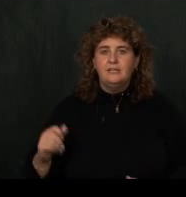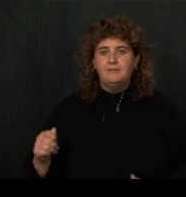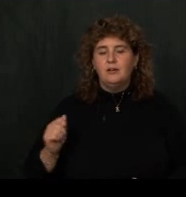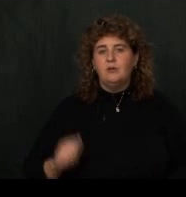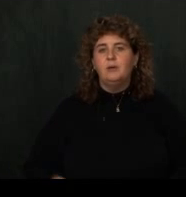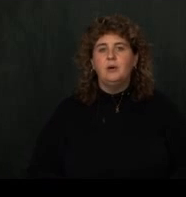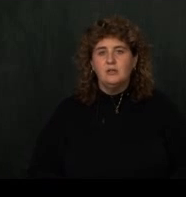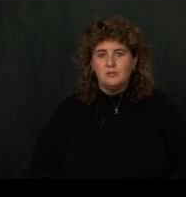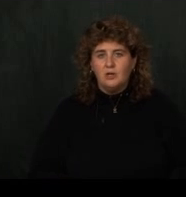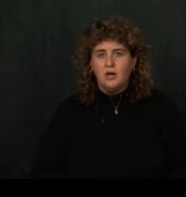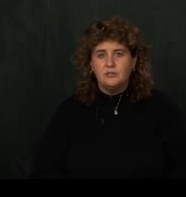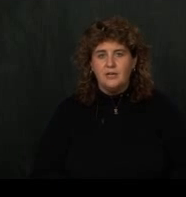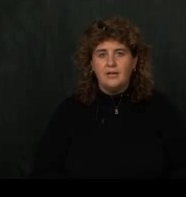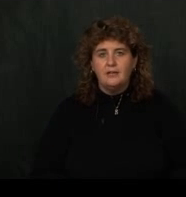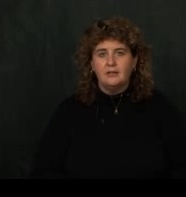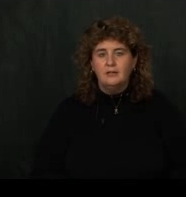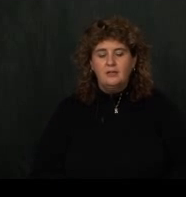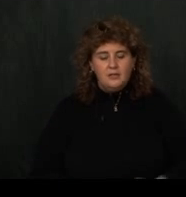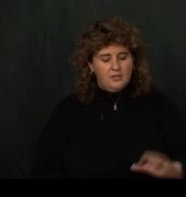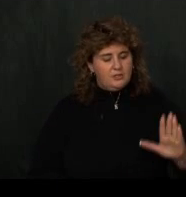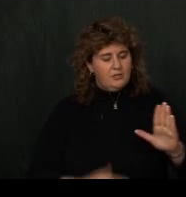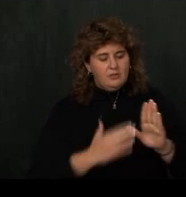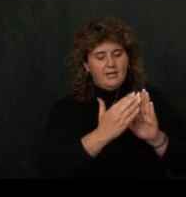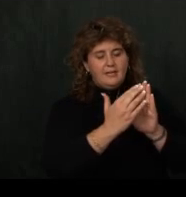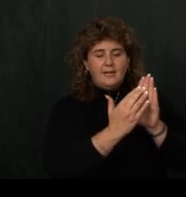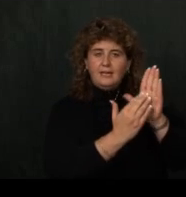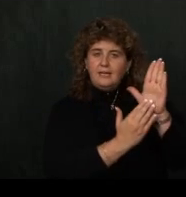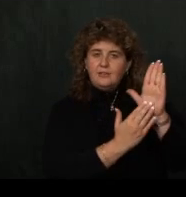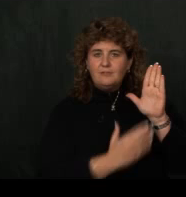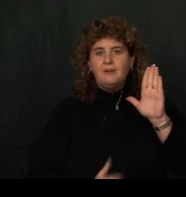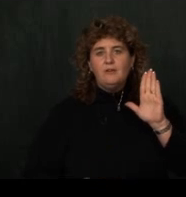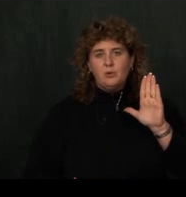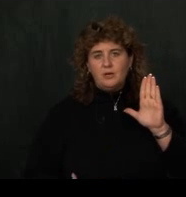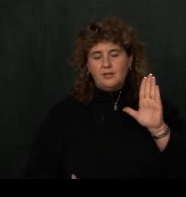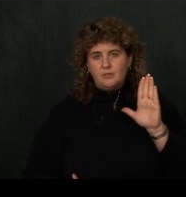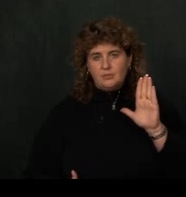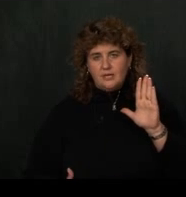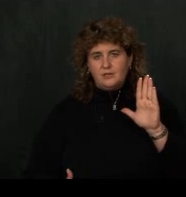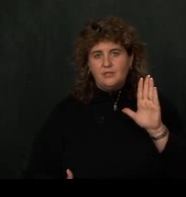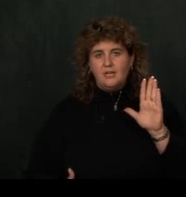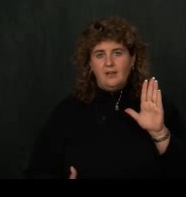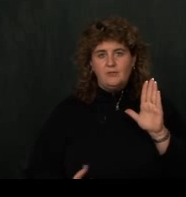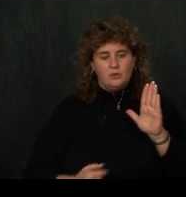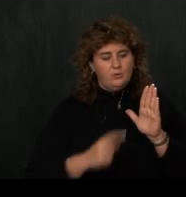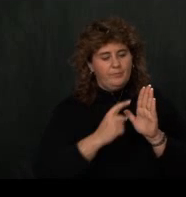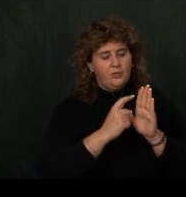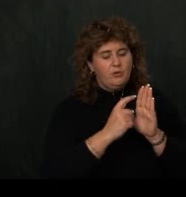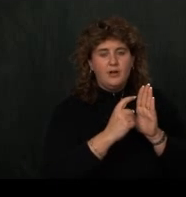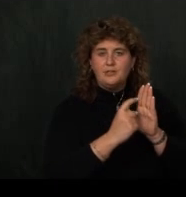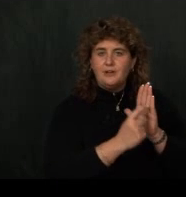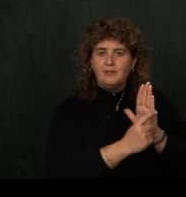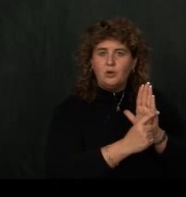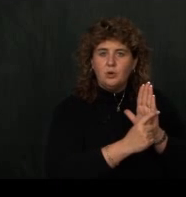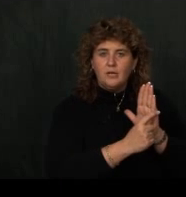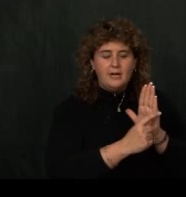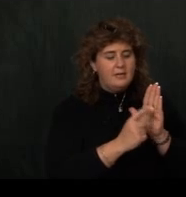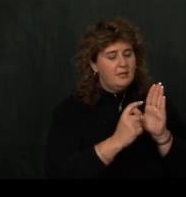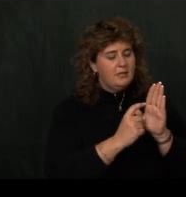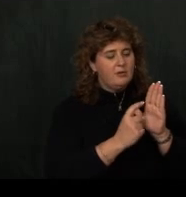found gram-positive cocci. So you take that list of 5 organisms that I just gave you, you cross off E. coli, you cross